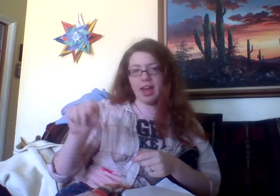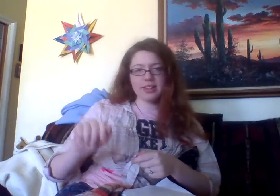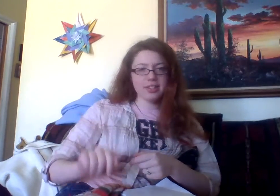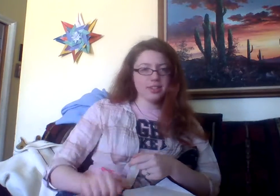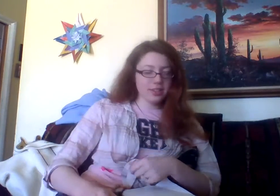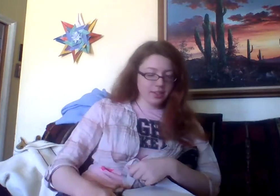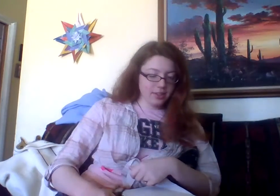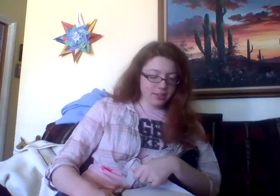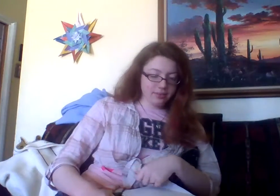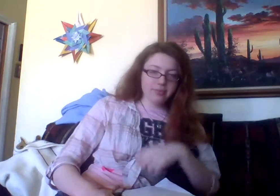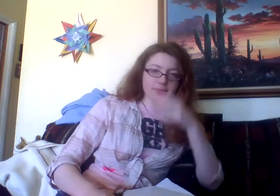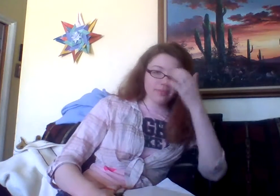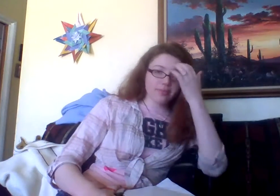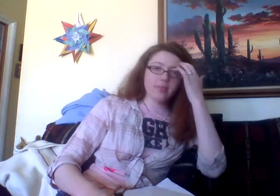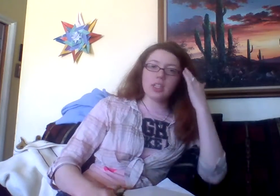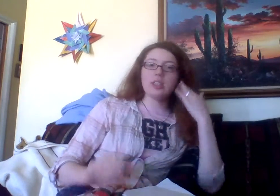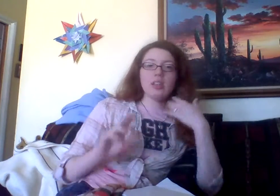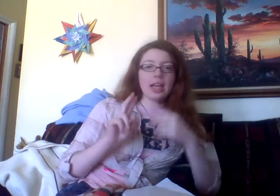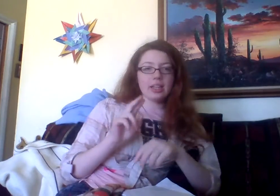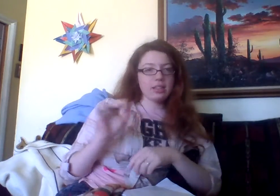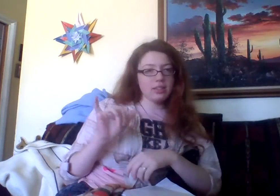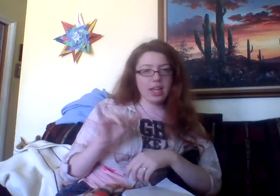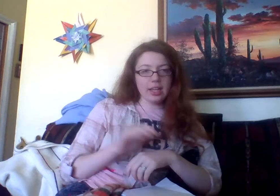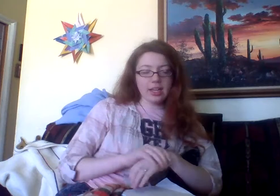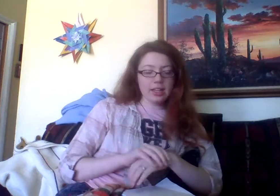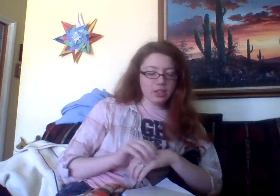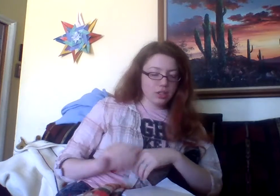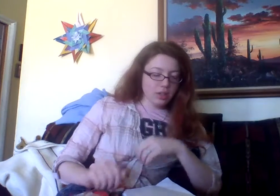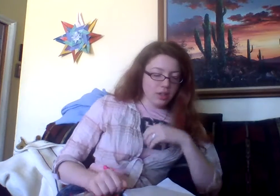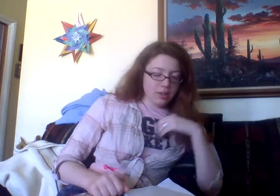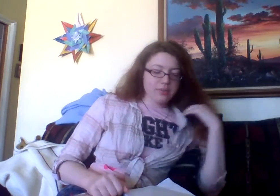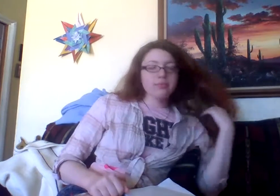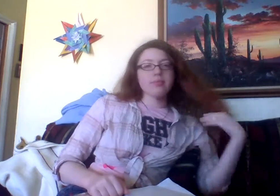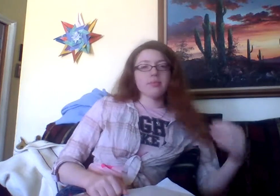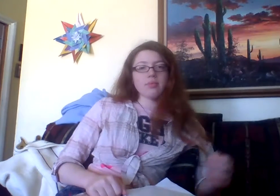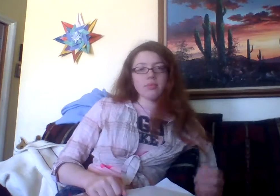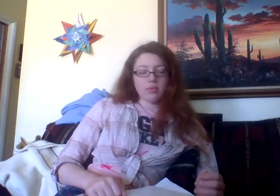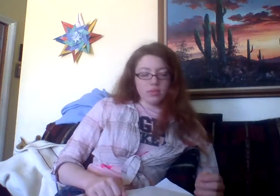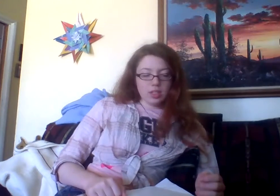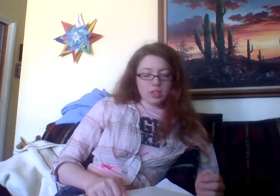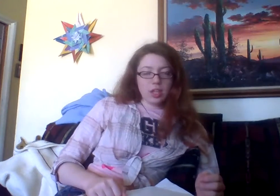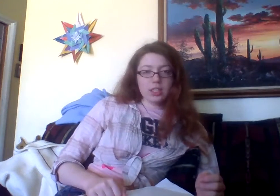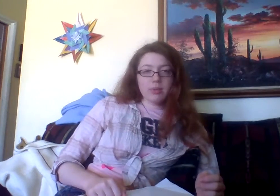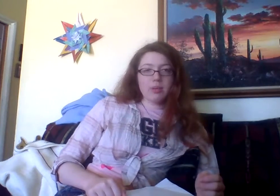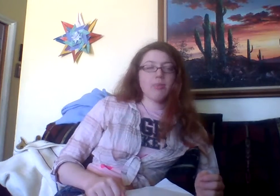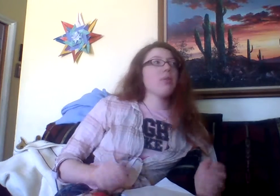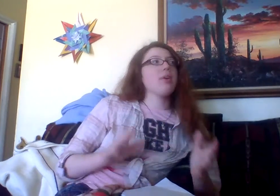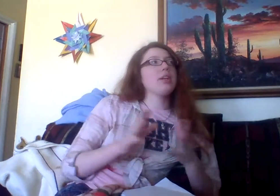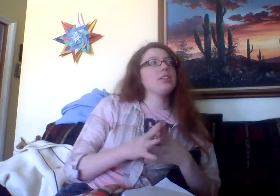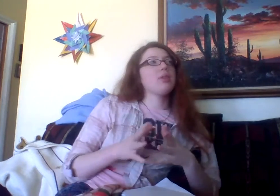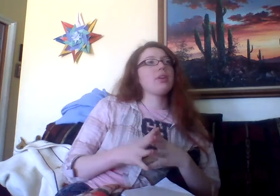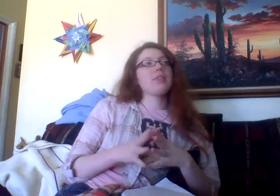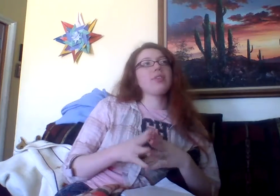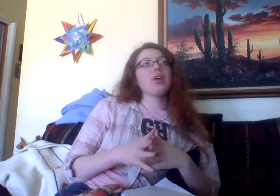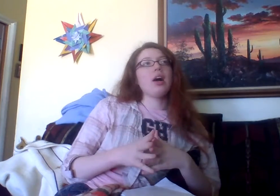that, like in English. So that's the most important one. So I want to give you a